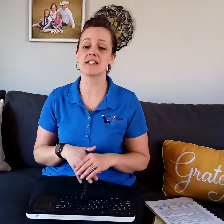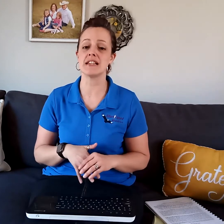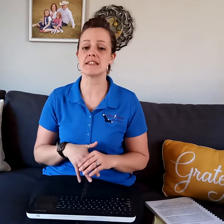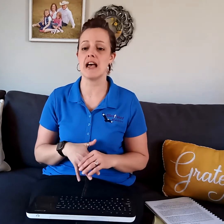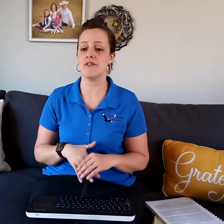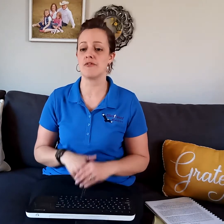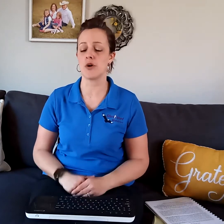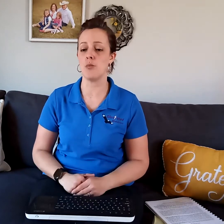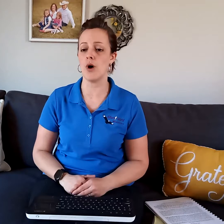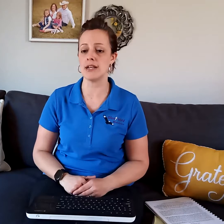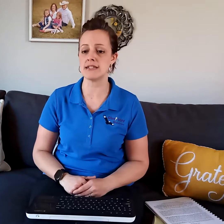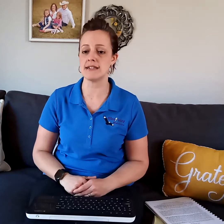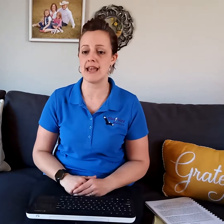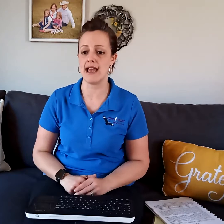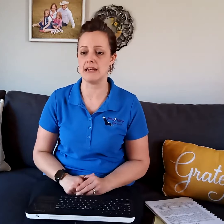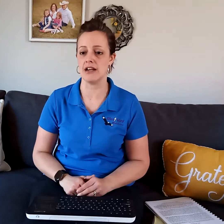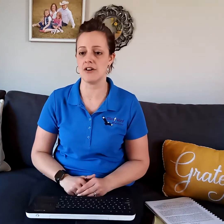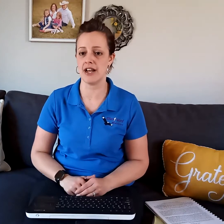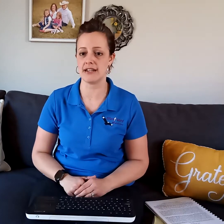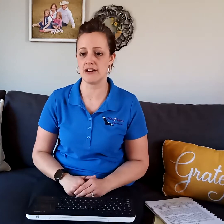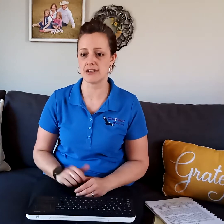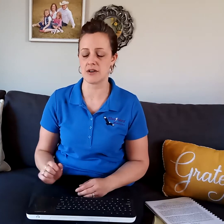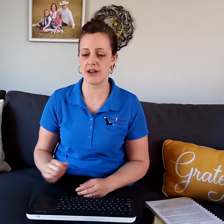to sign from 1 to 10. All right, Darius, go ahead.